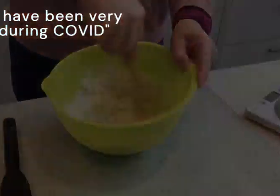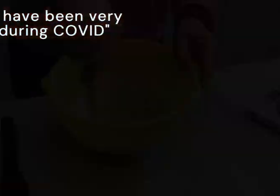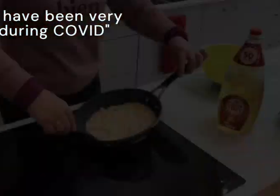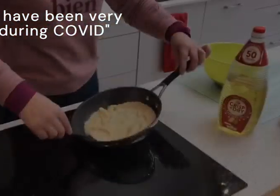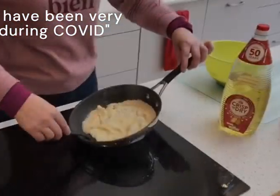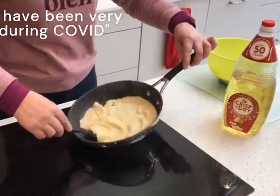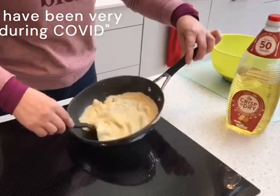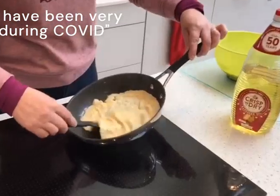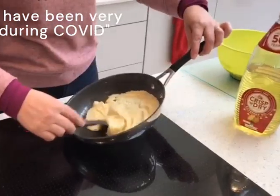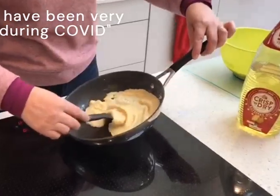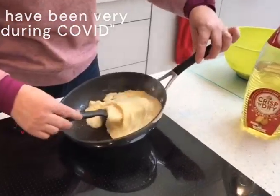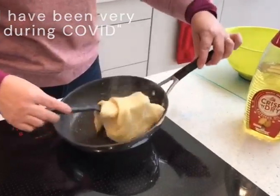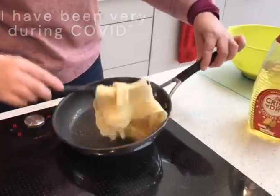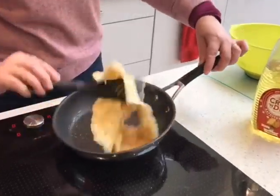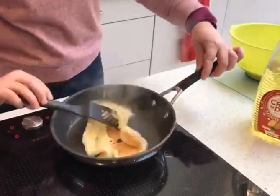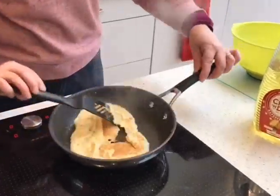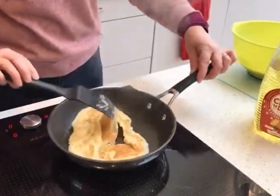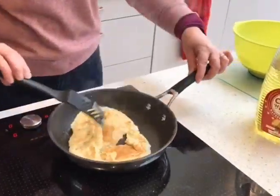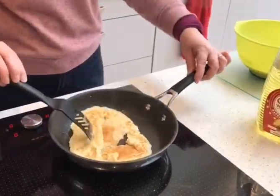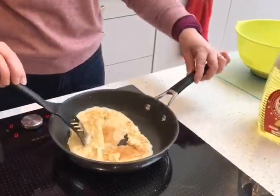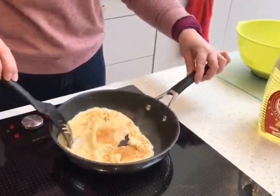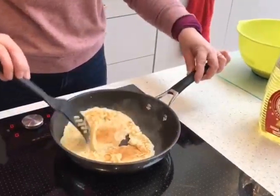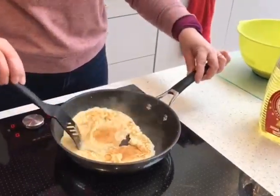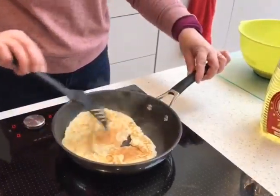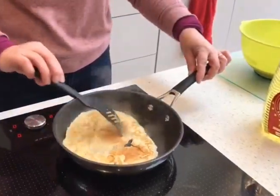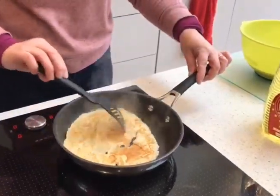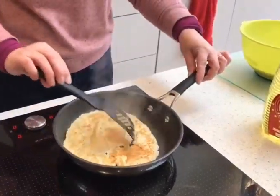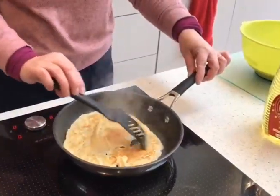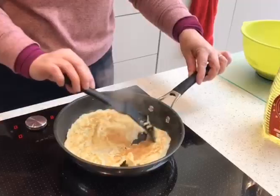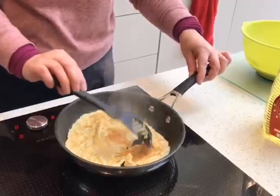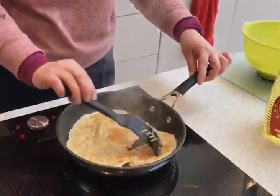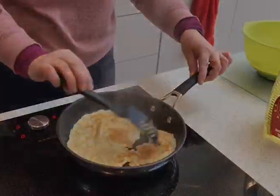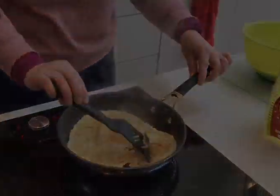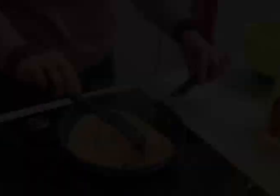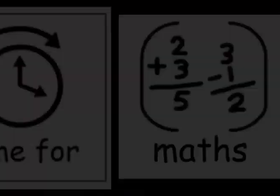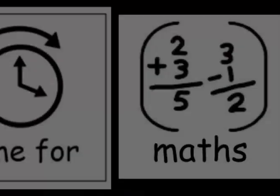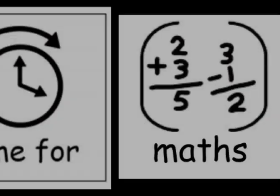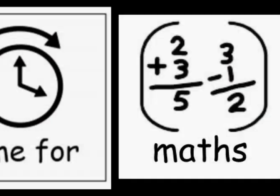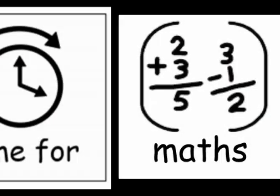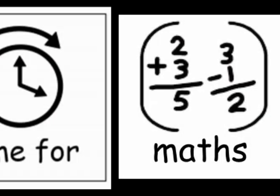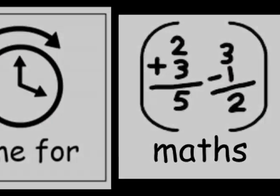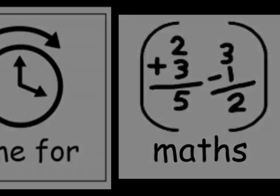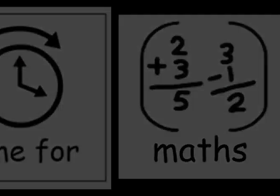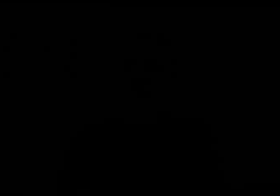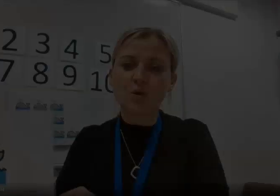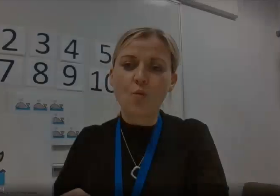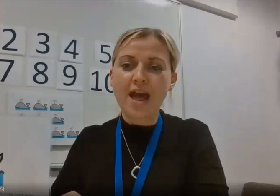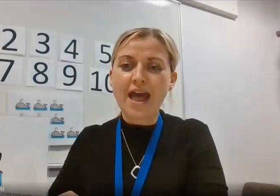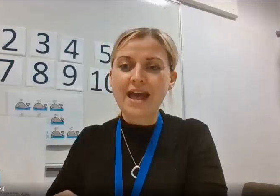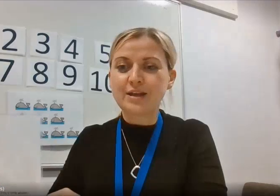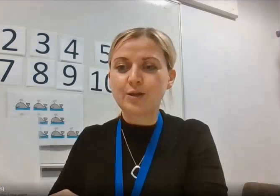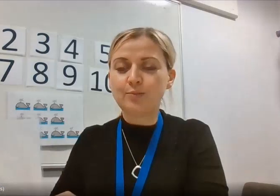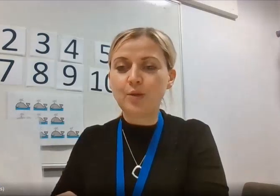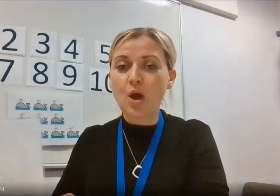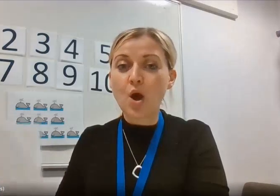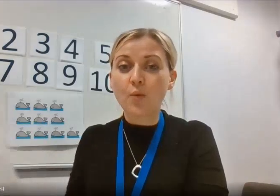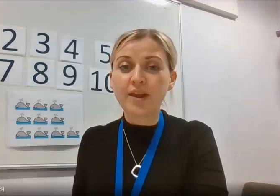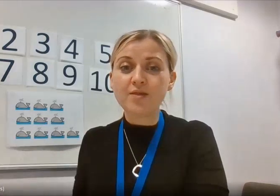strong We're not the same We're different in a good way Together's way You're blowing the